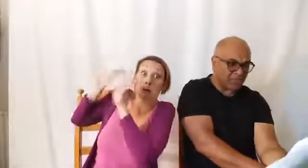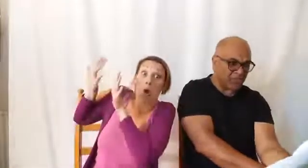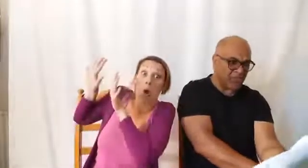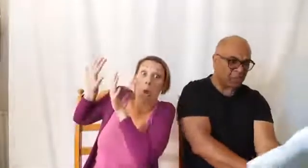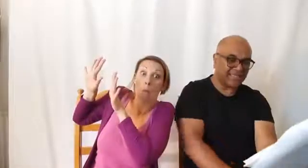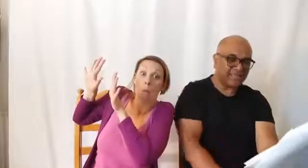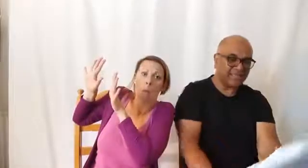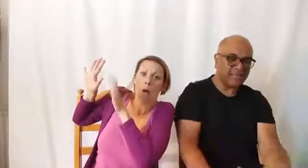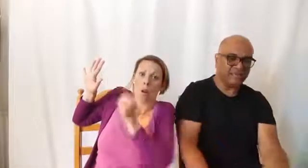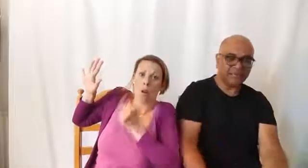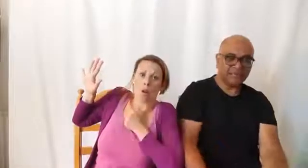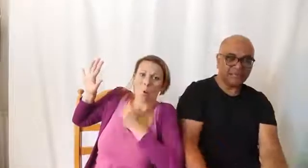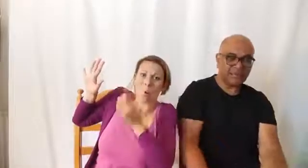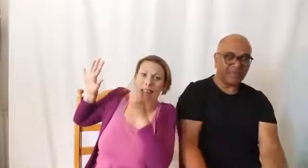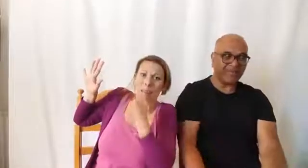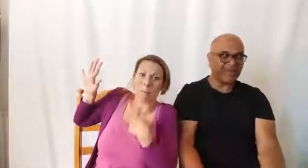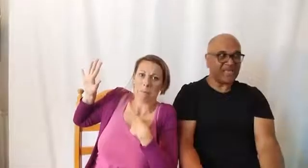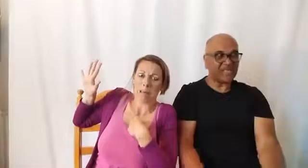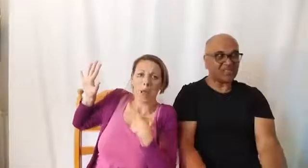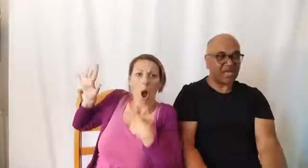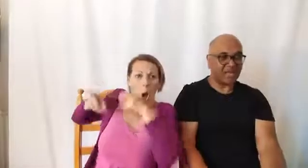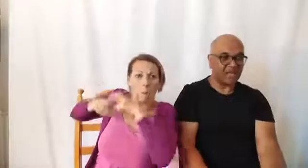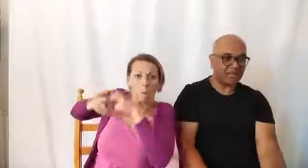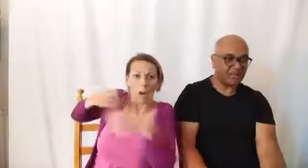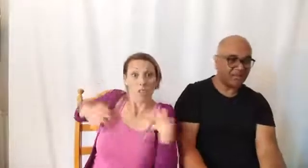your dinner. I'm on an adventure."